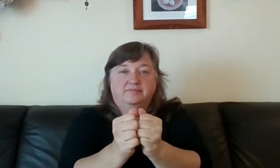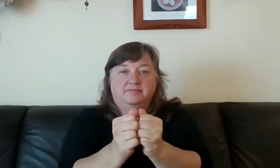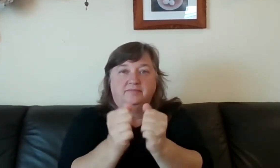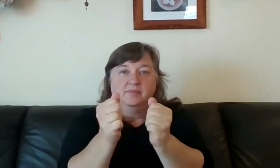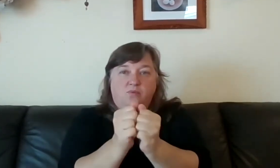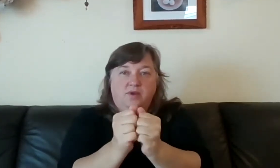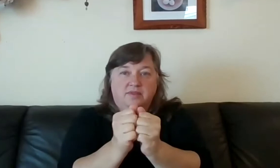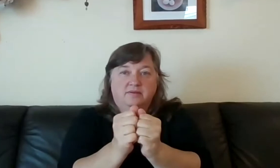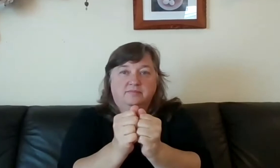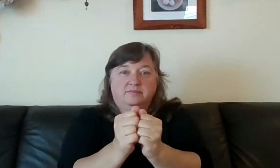With.